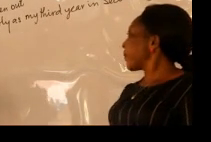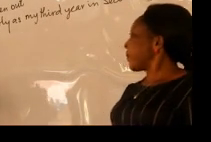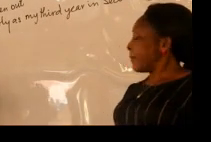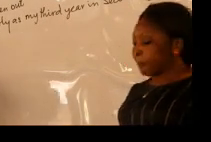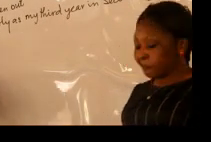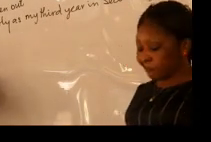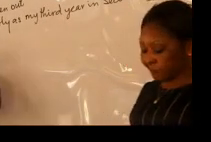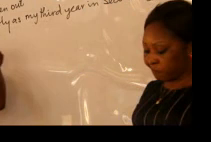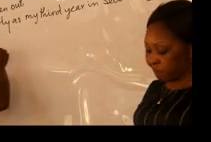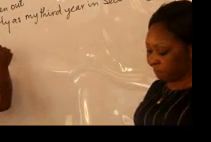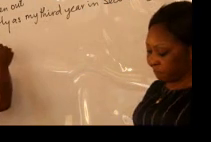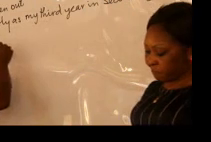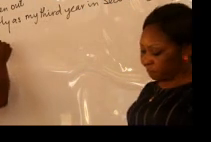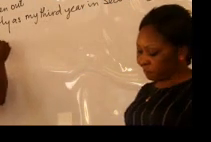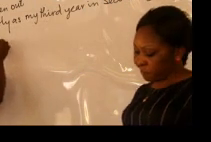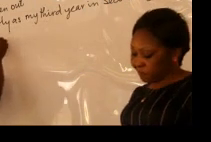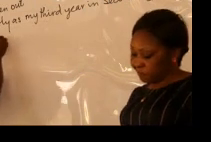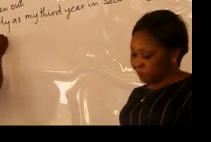comma,